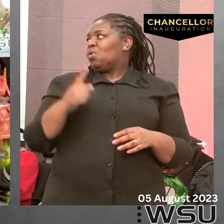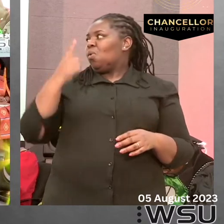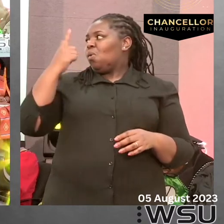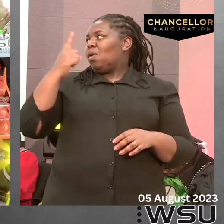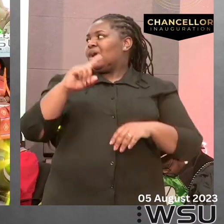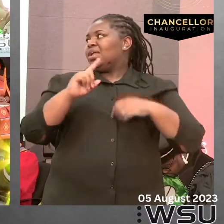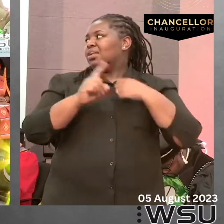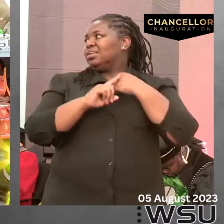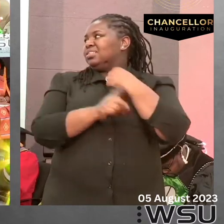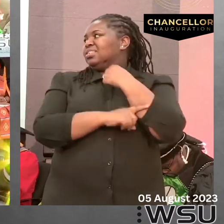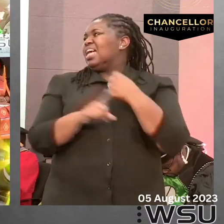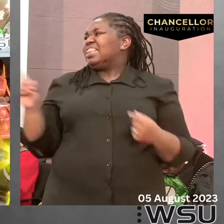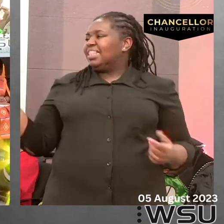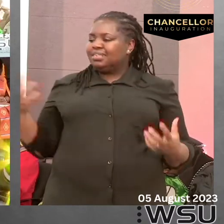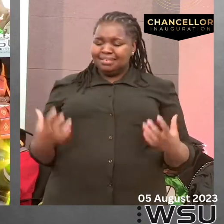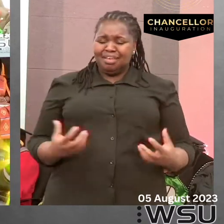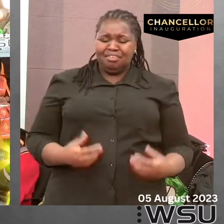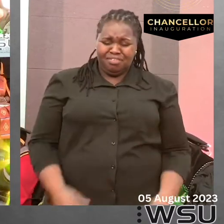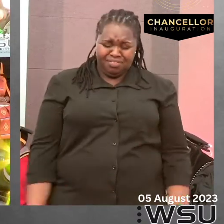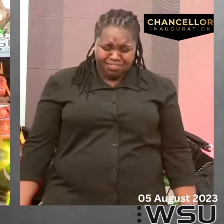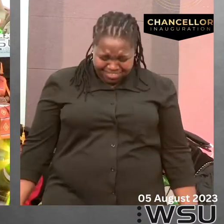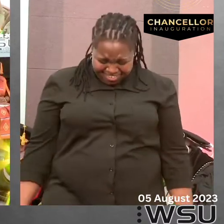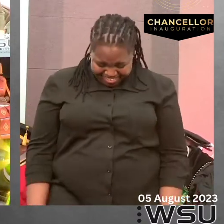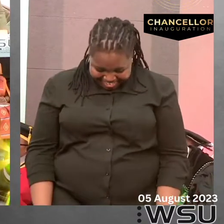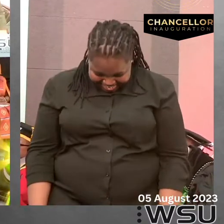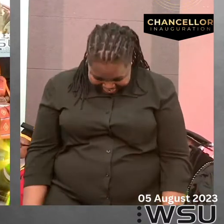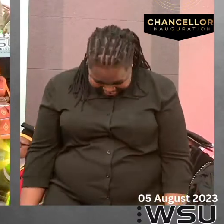link. Yeah, this thing is heavy on me.